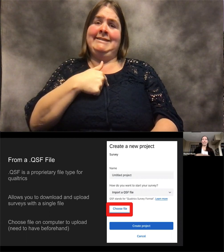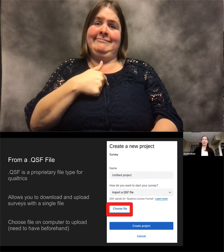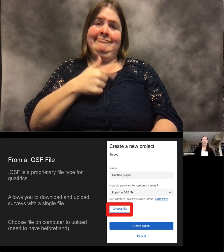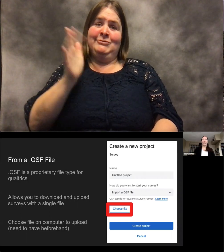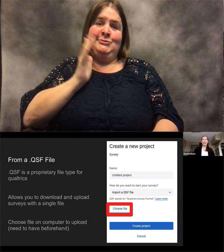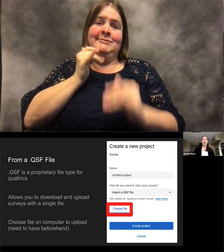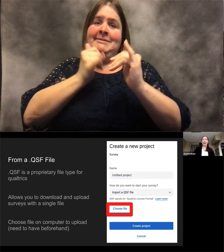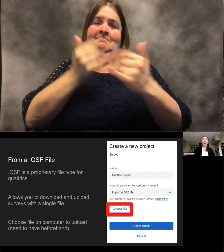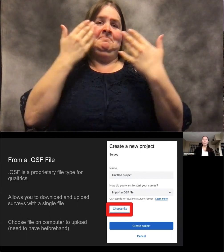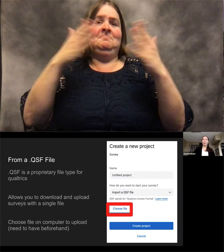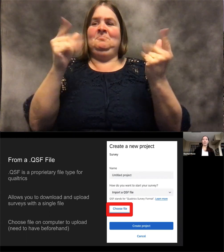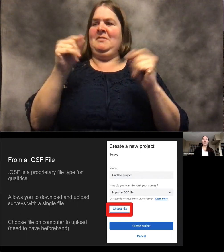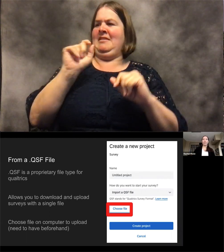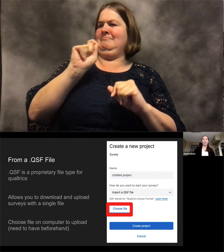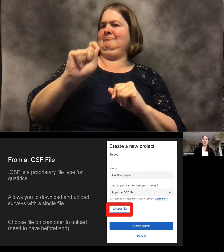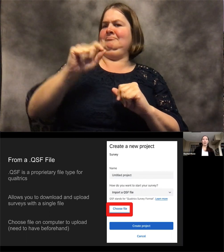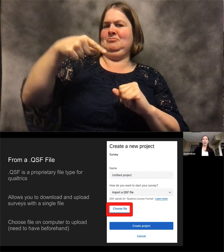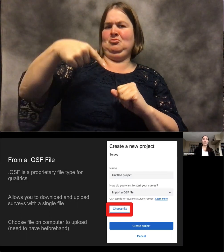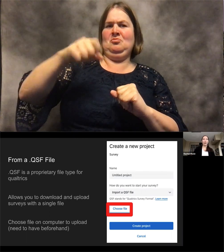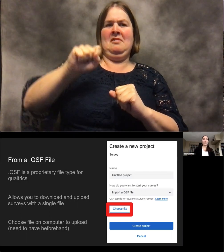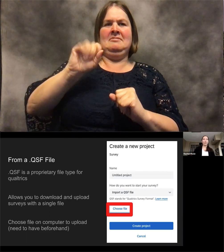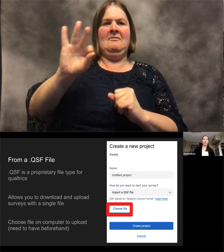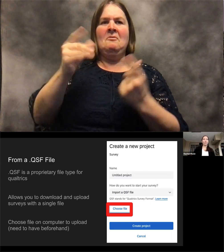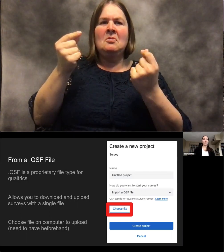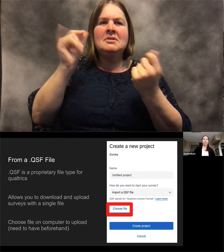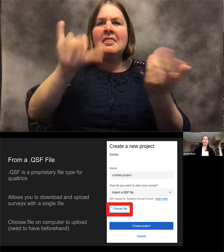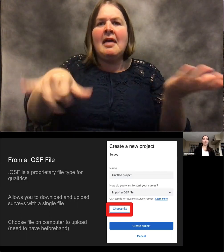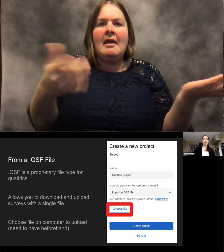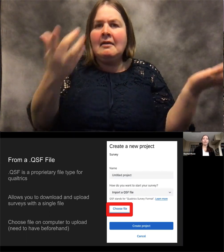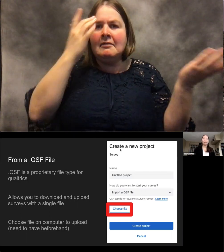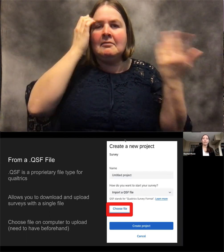file extension that I was previously familiar with.